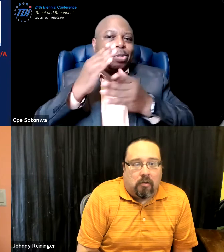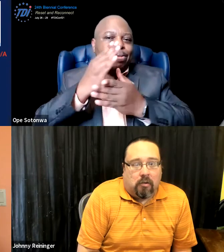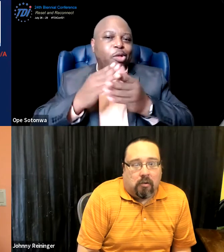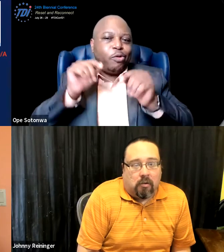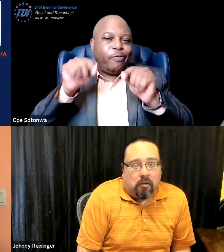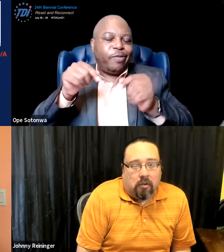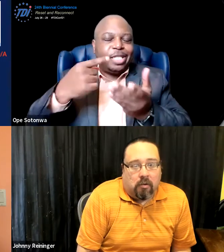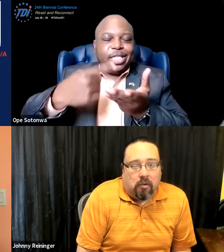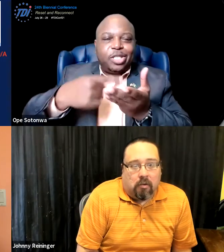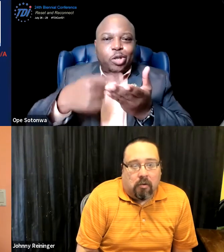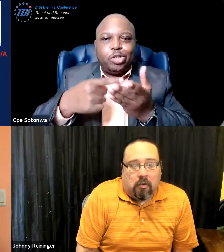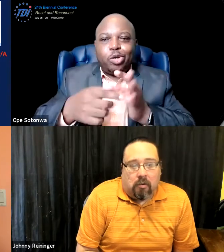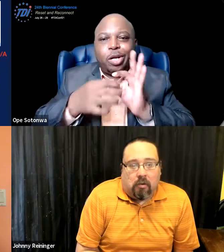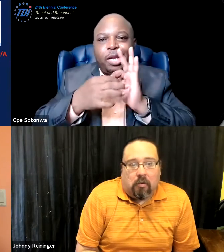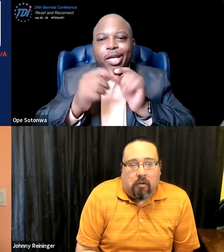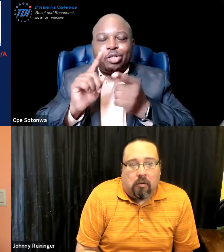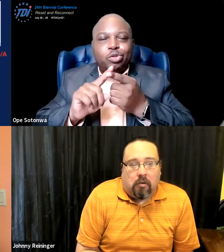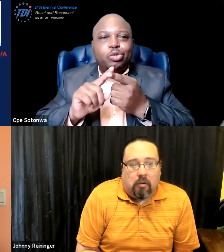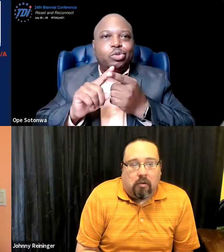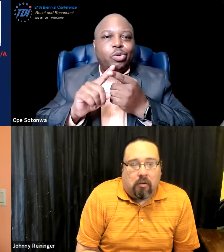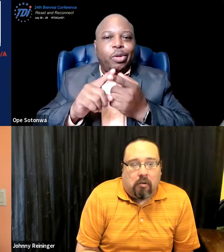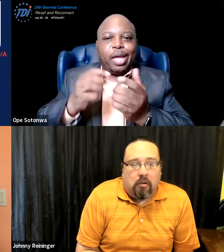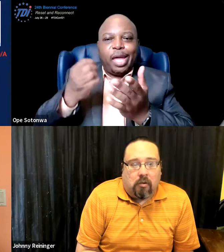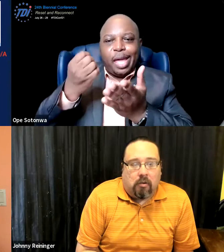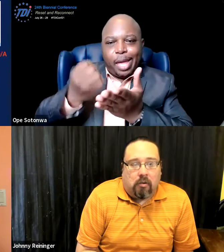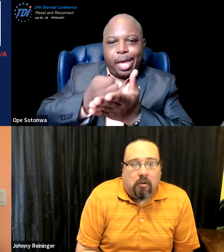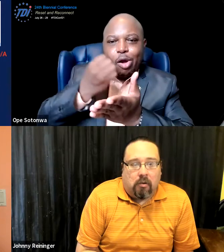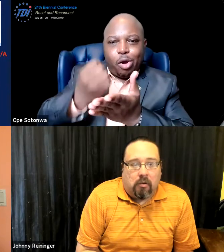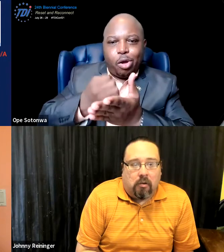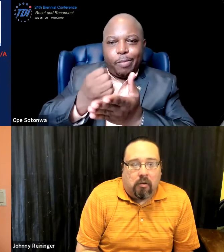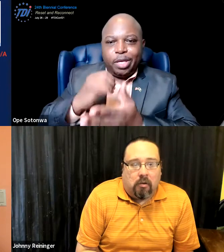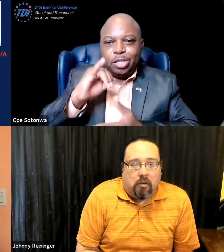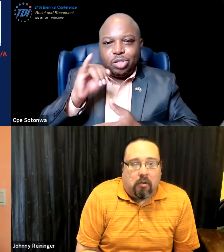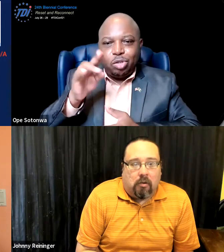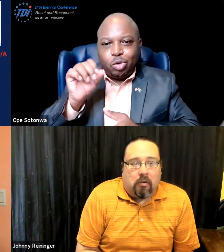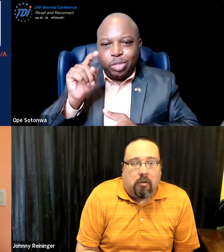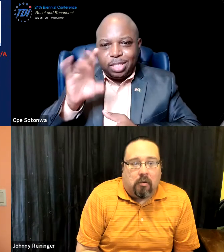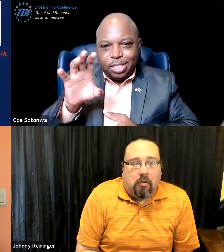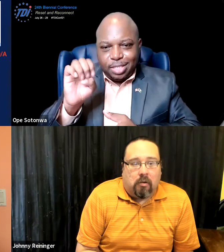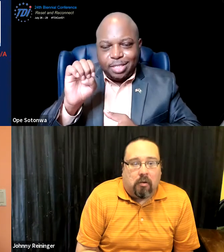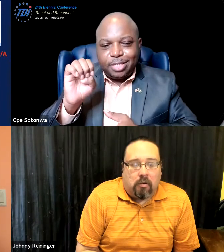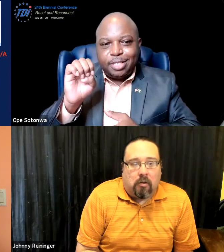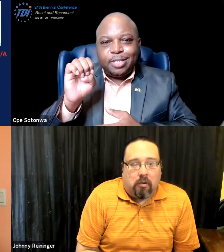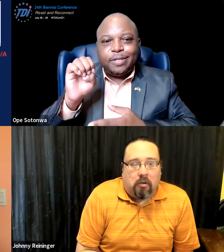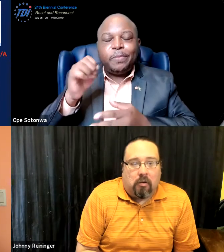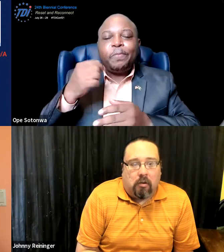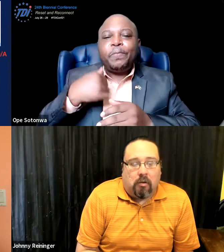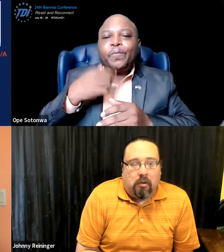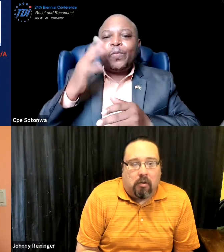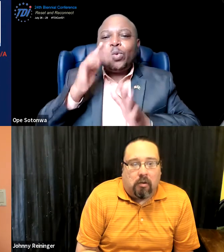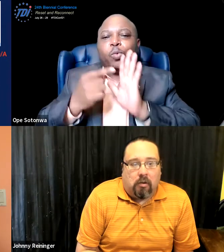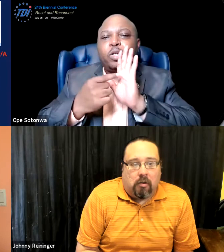I wanted to move this conversation actually to a different topic. I want to talk